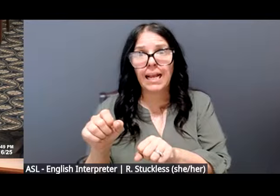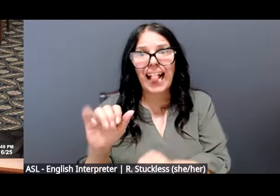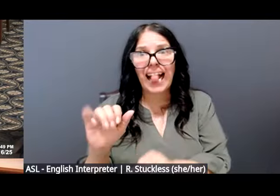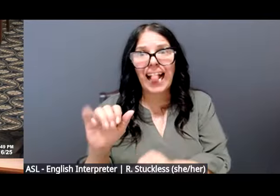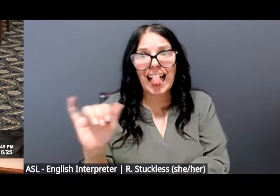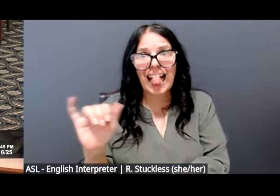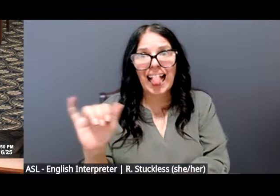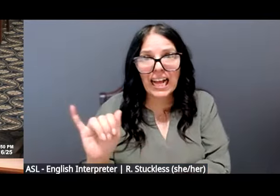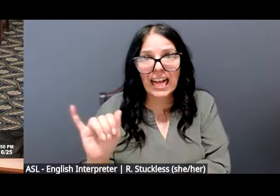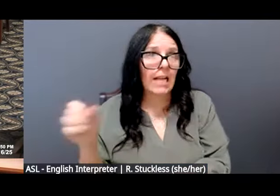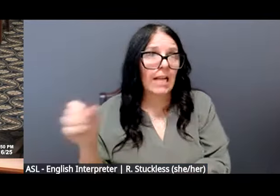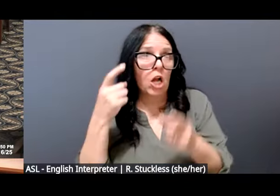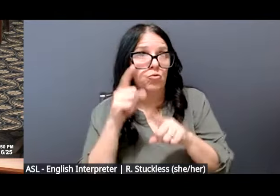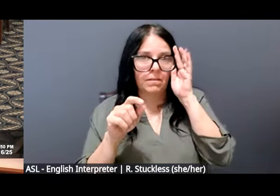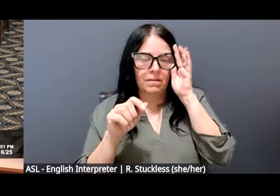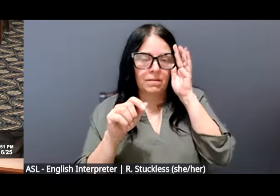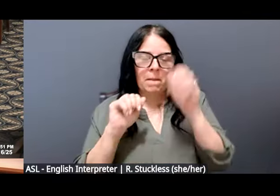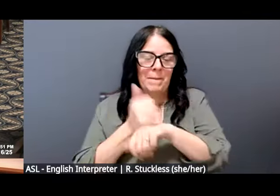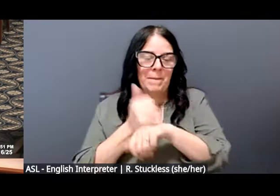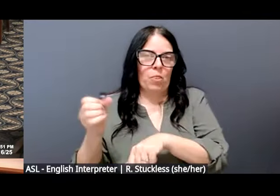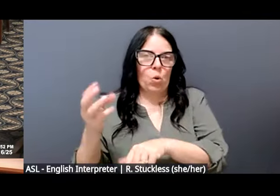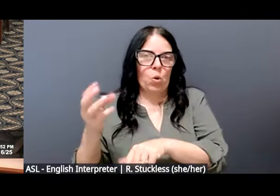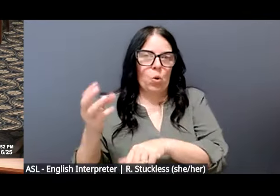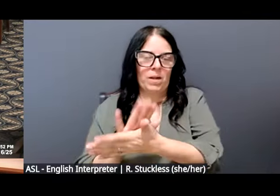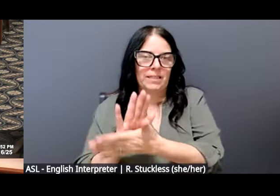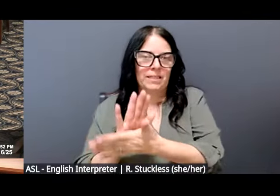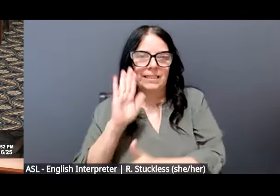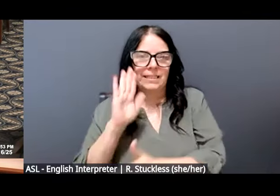literature, appears to be a likelihood.